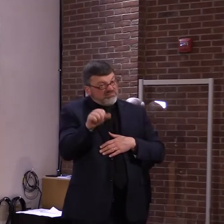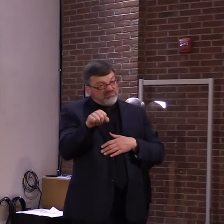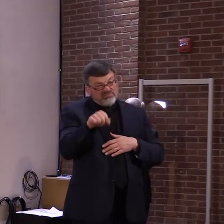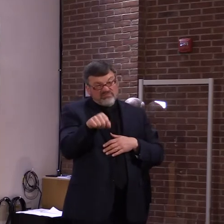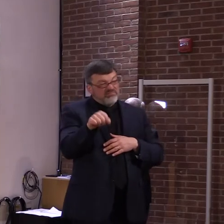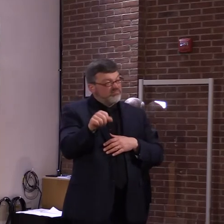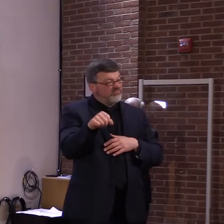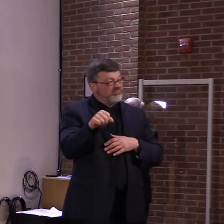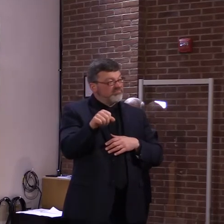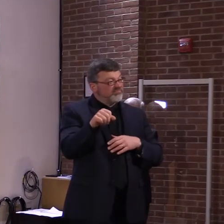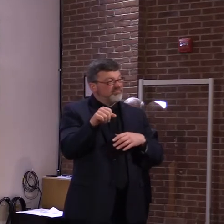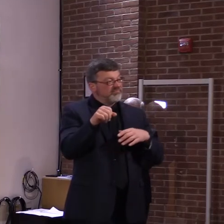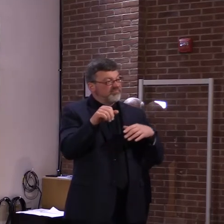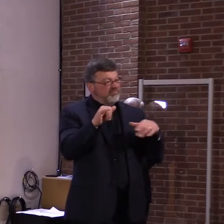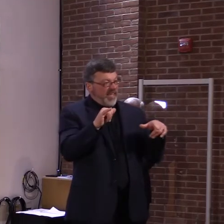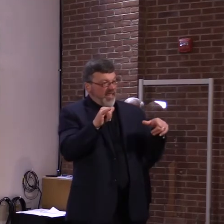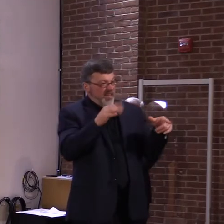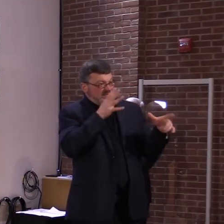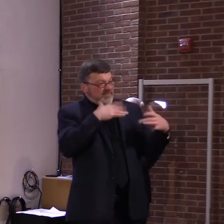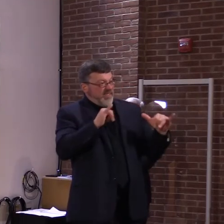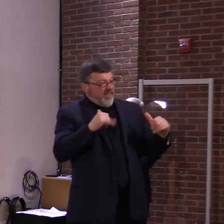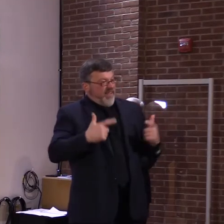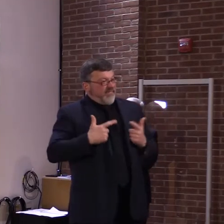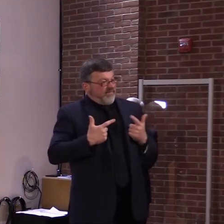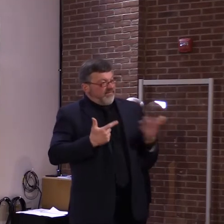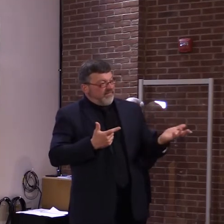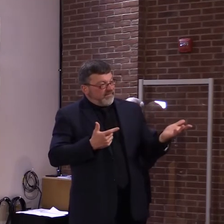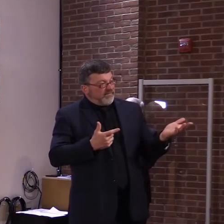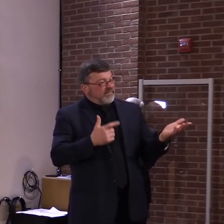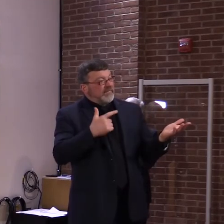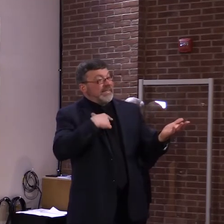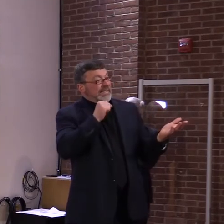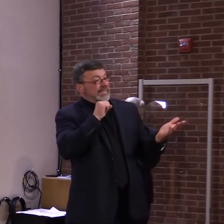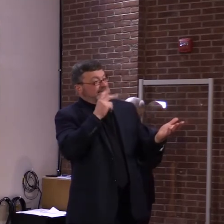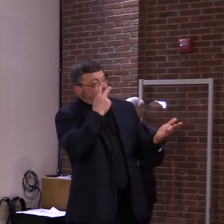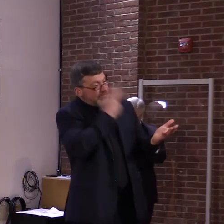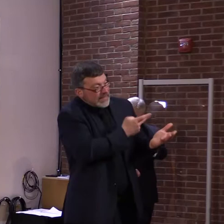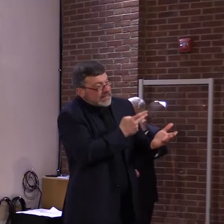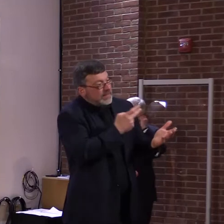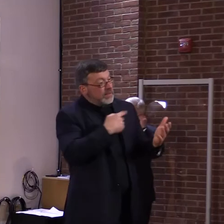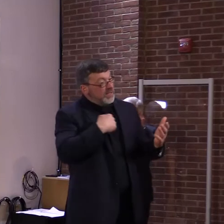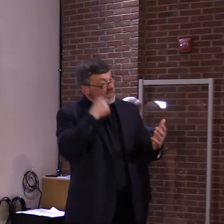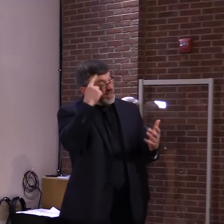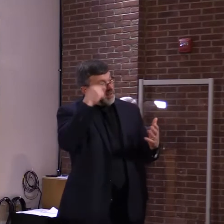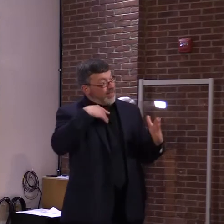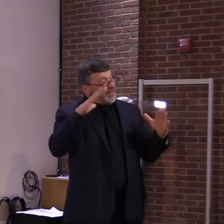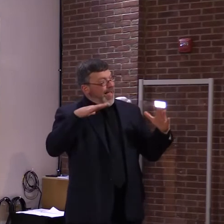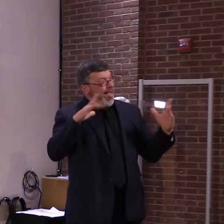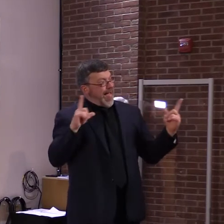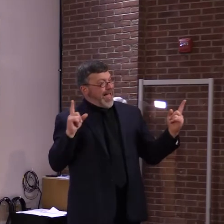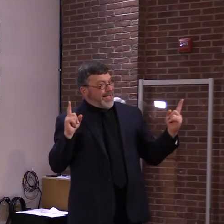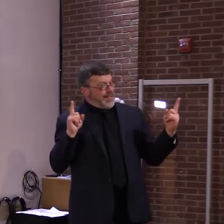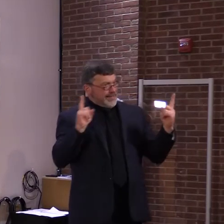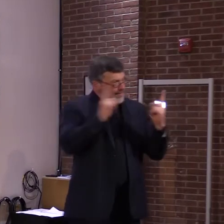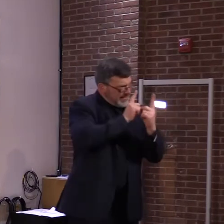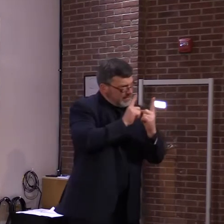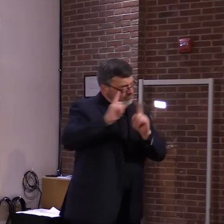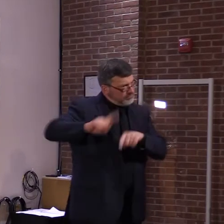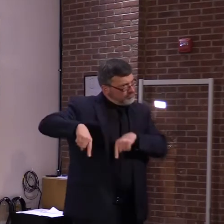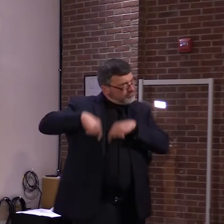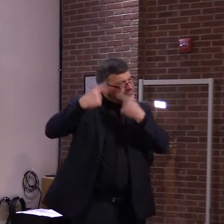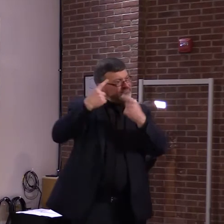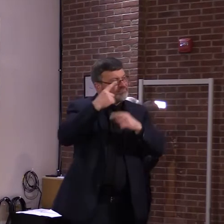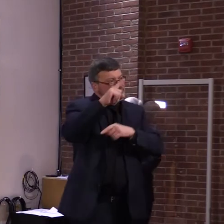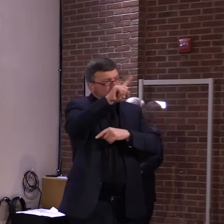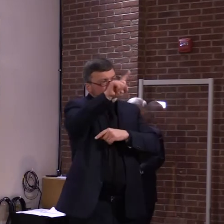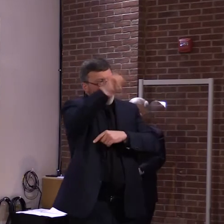have my mom. And I look forward to seeing her. I haven't seen her for a year and a half, although she watches these, by the way, because